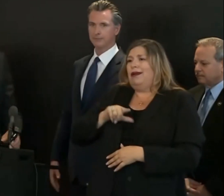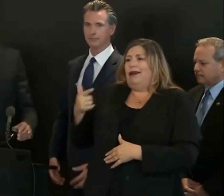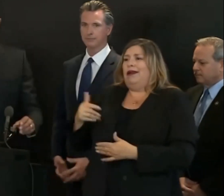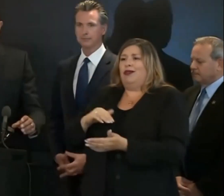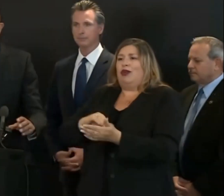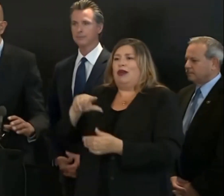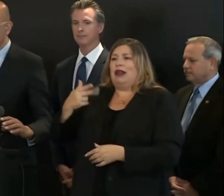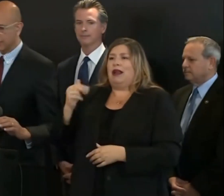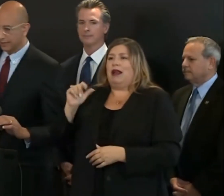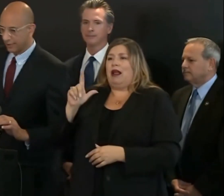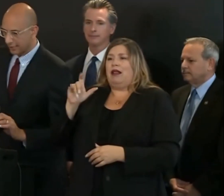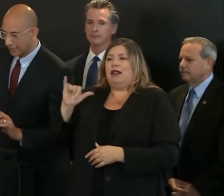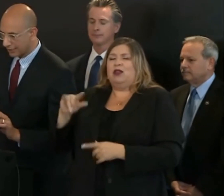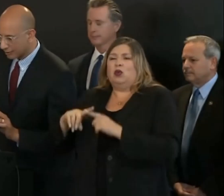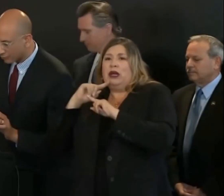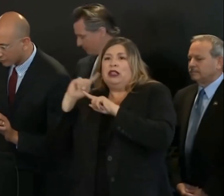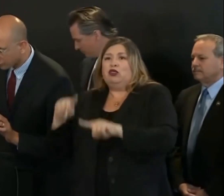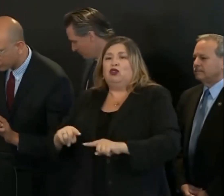Galley.